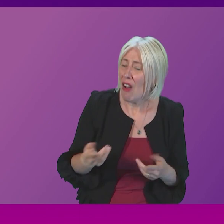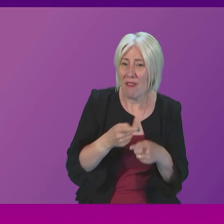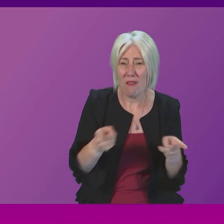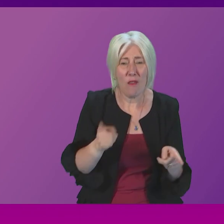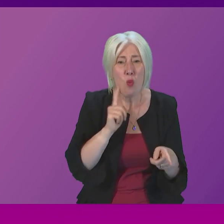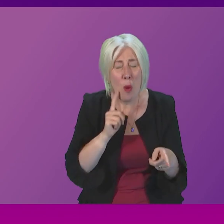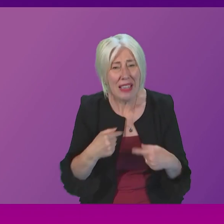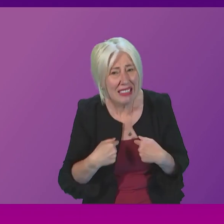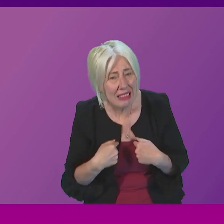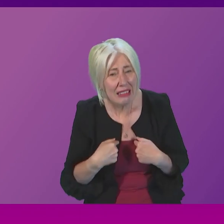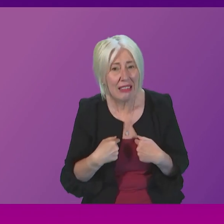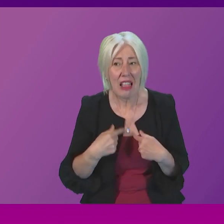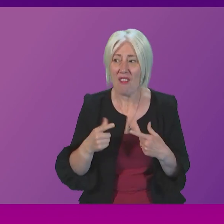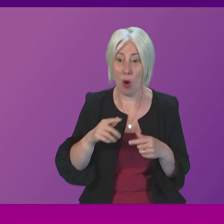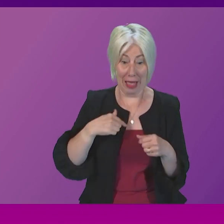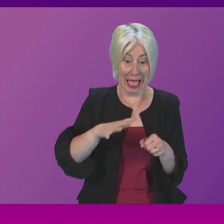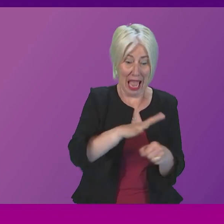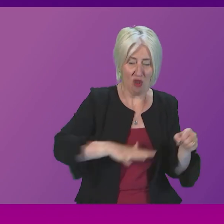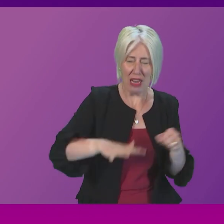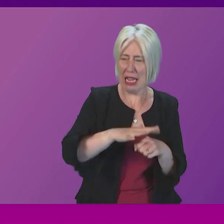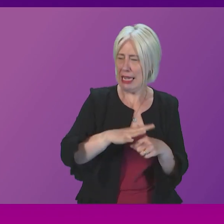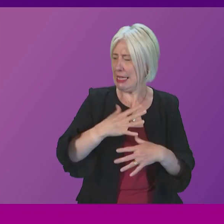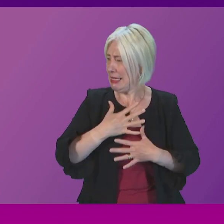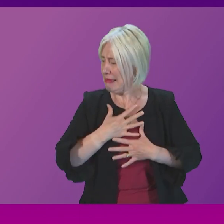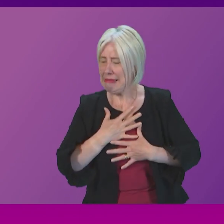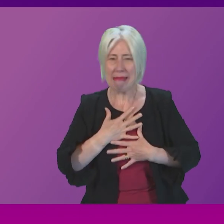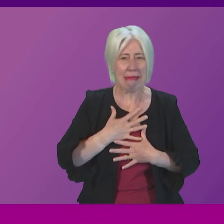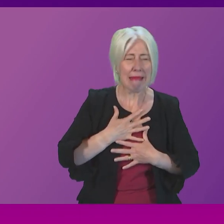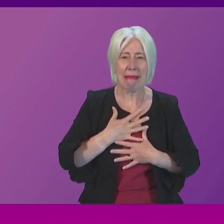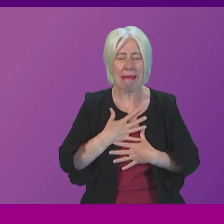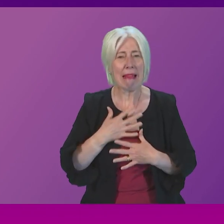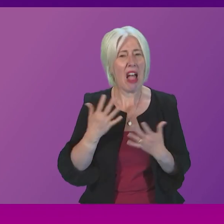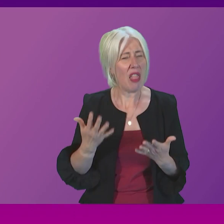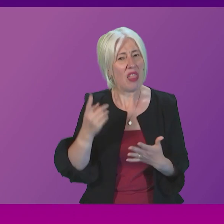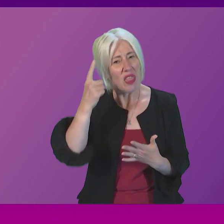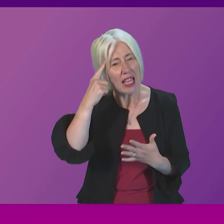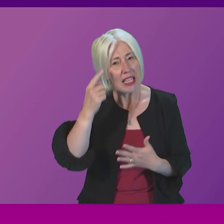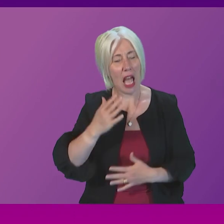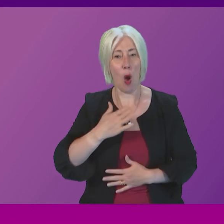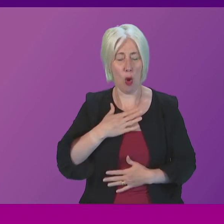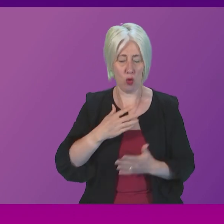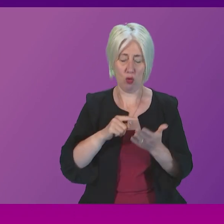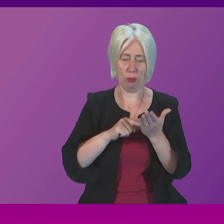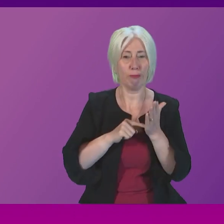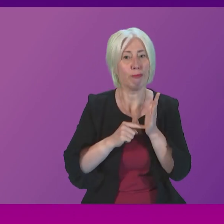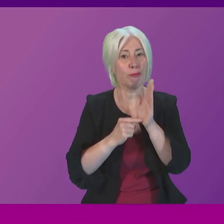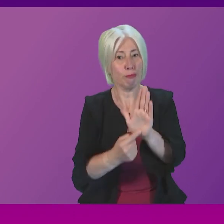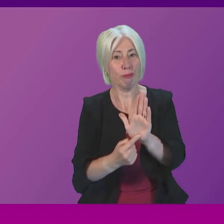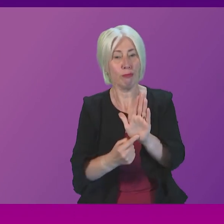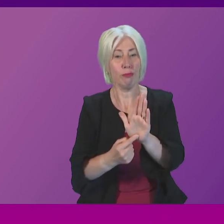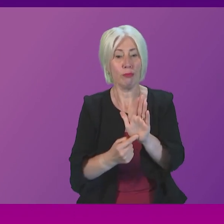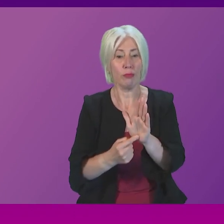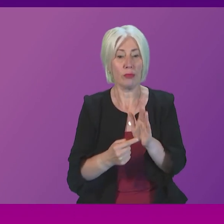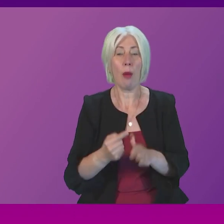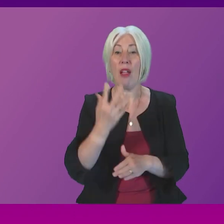for women, for the area? And I think I'd like to demonstrate, and after the